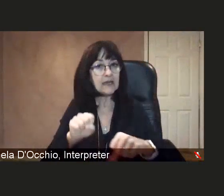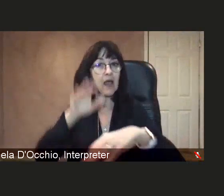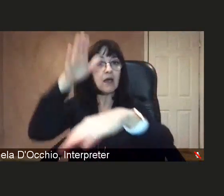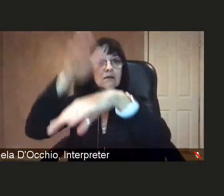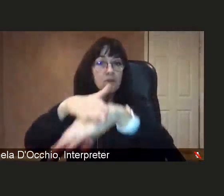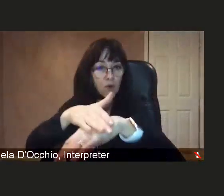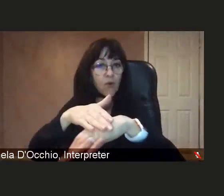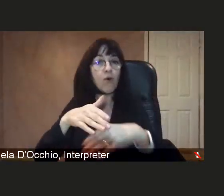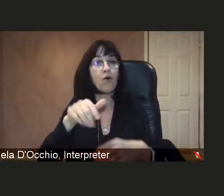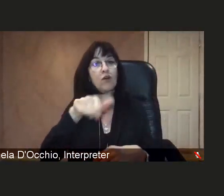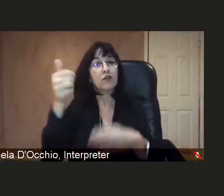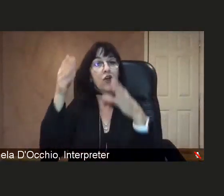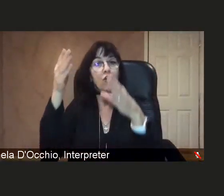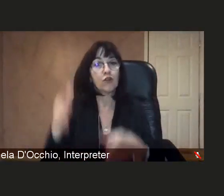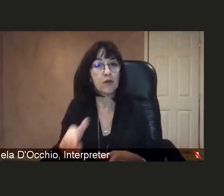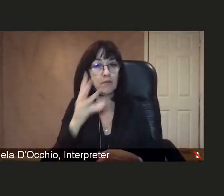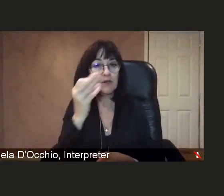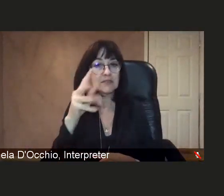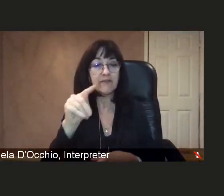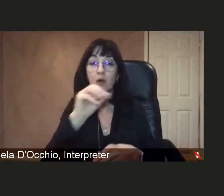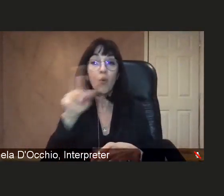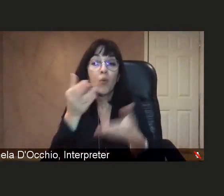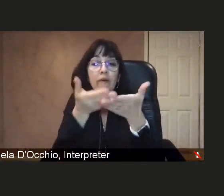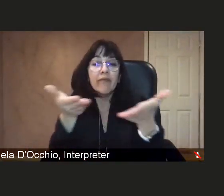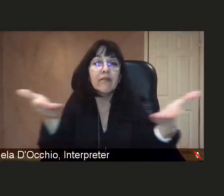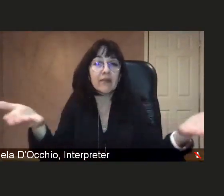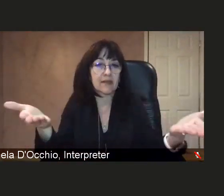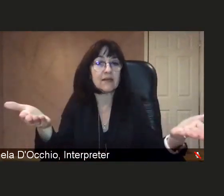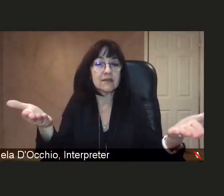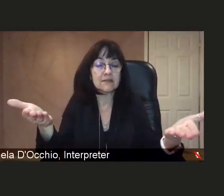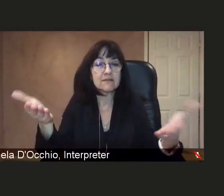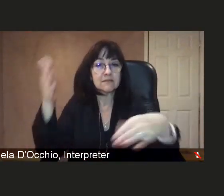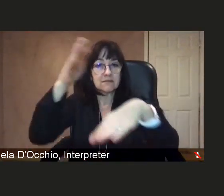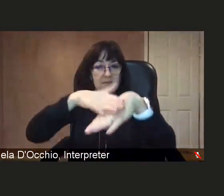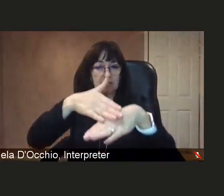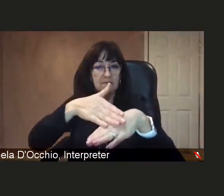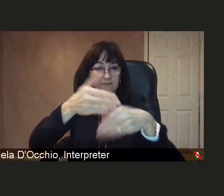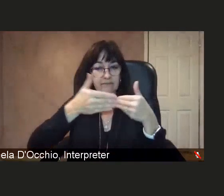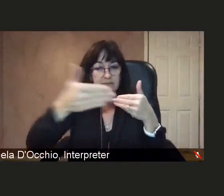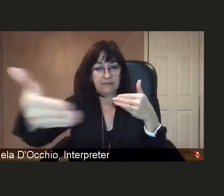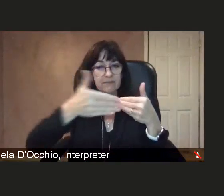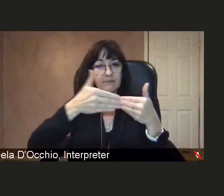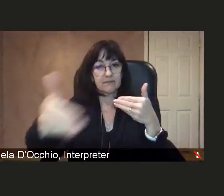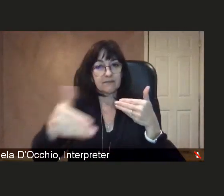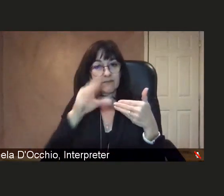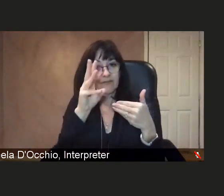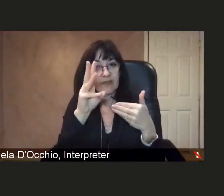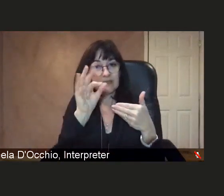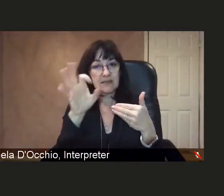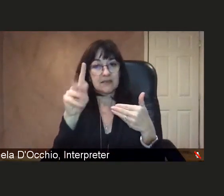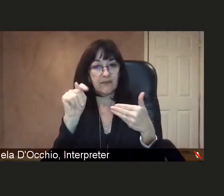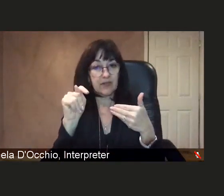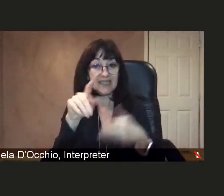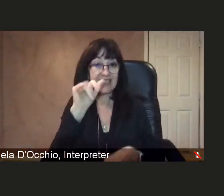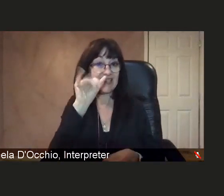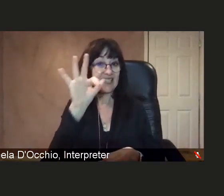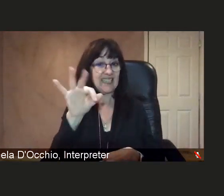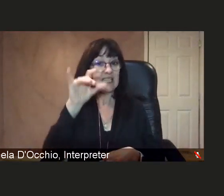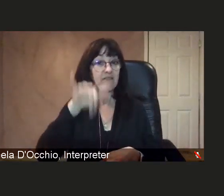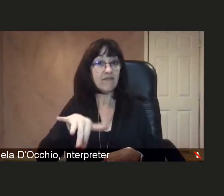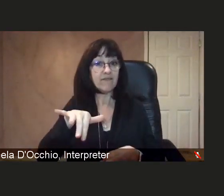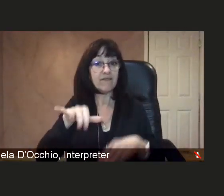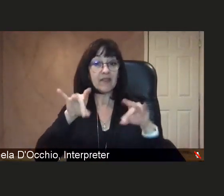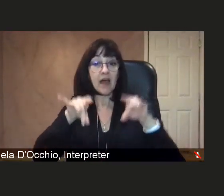an object that is within that 6 feet. If those droplets, which you might not be able to see with your eyes, if